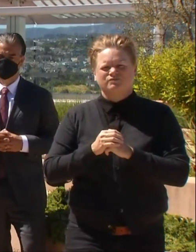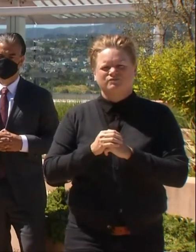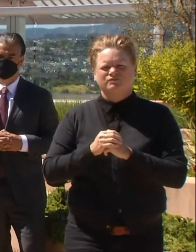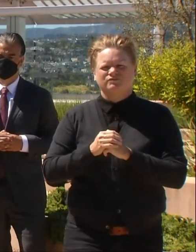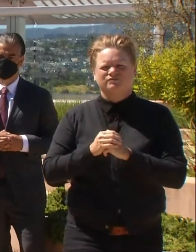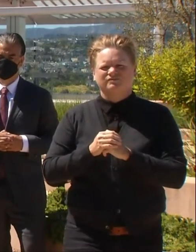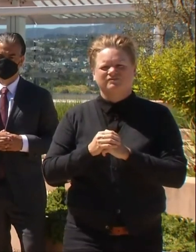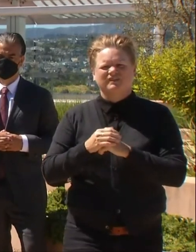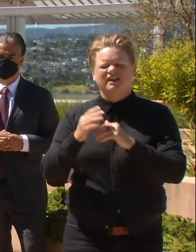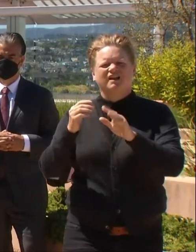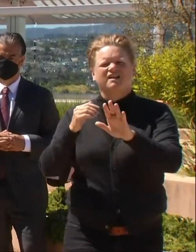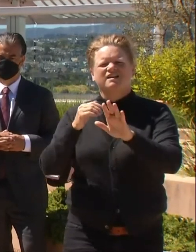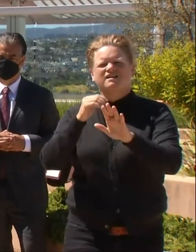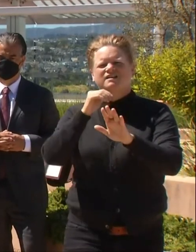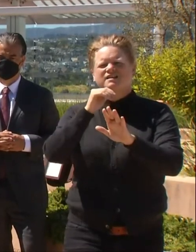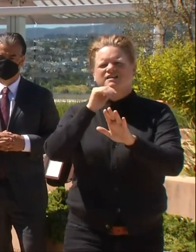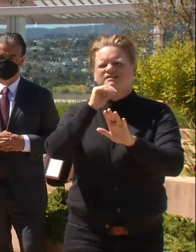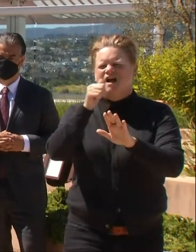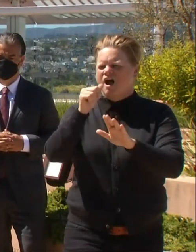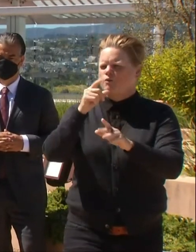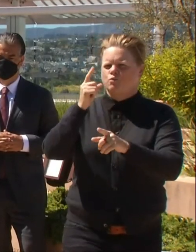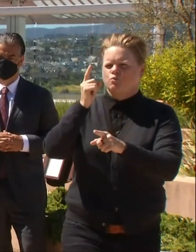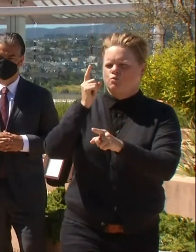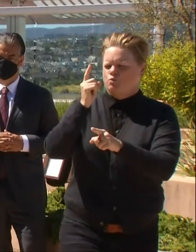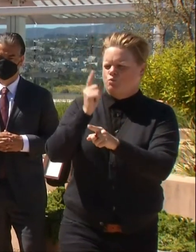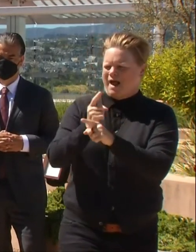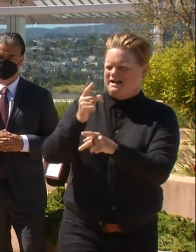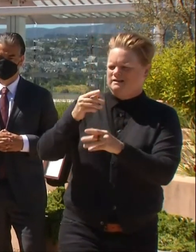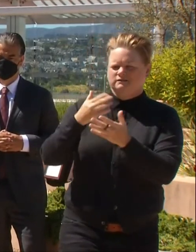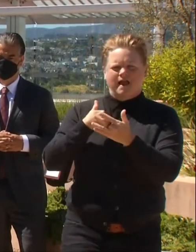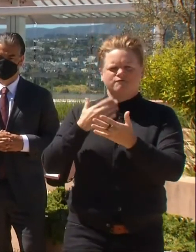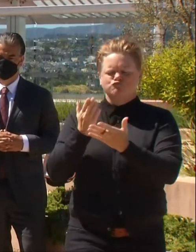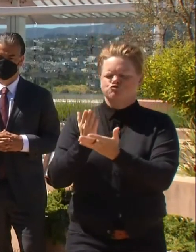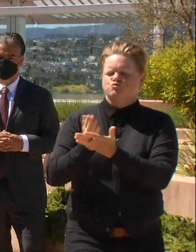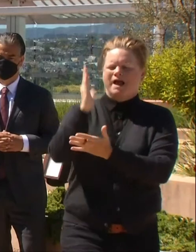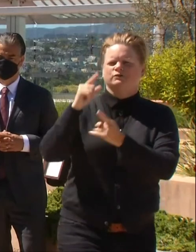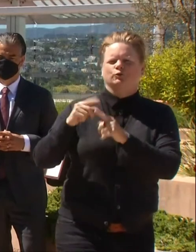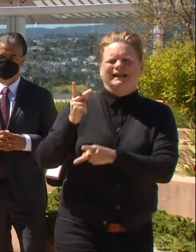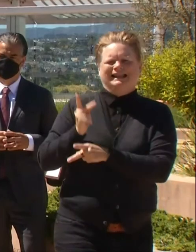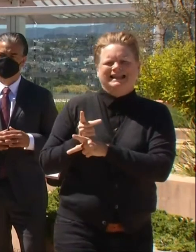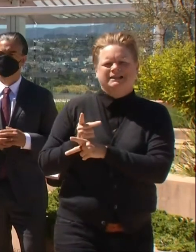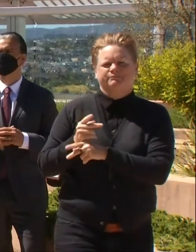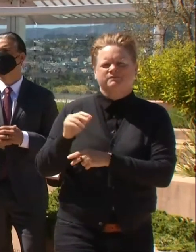not only the right to bear arms, but a well-regulated militia.